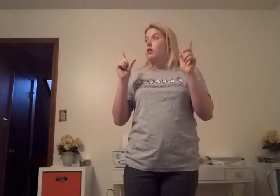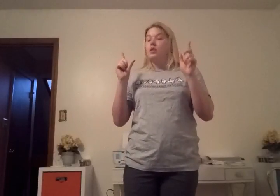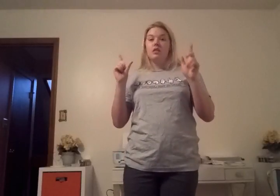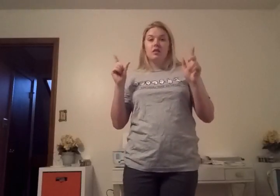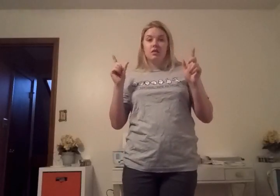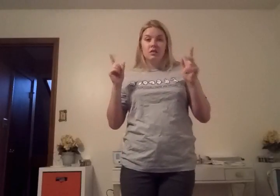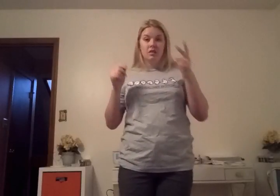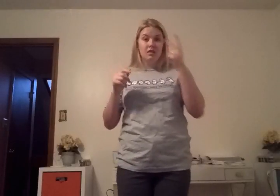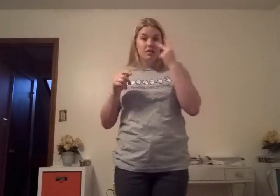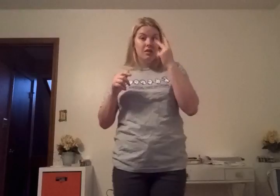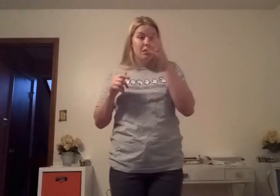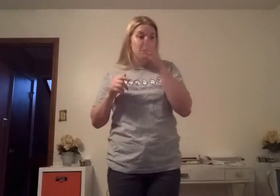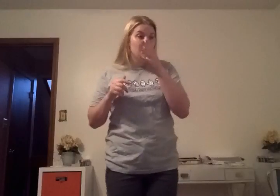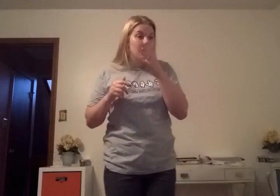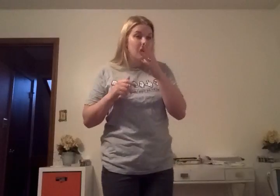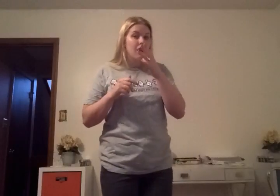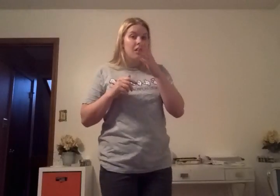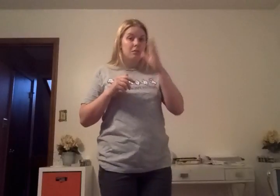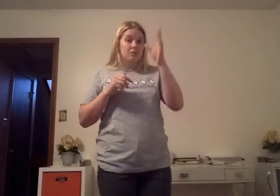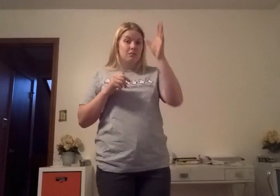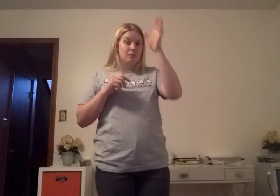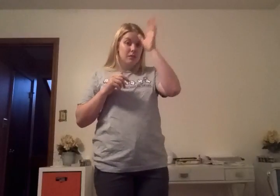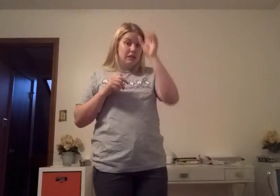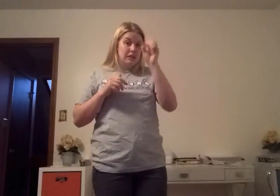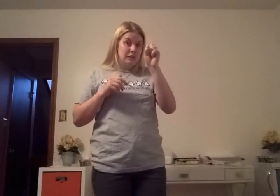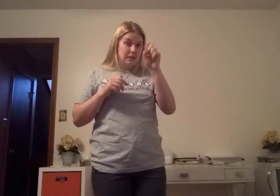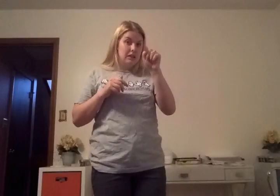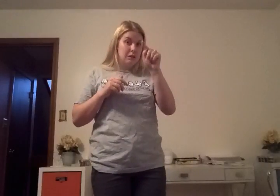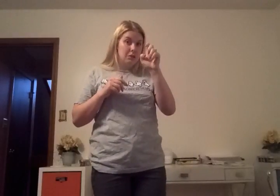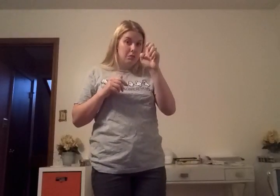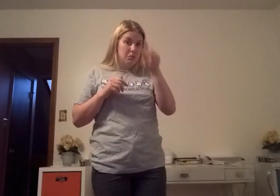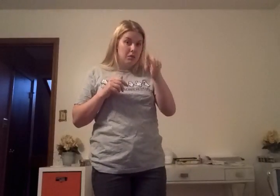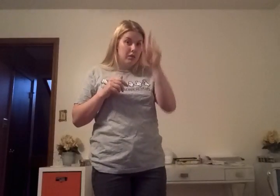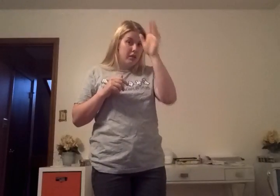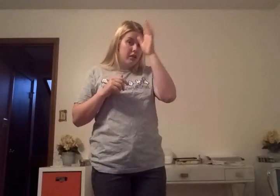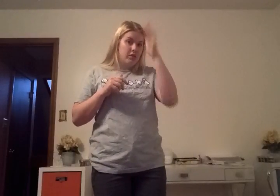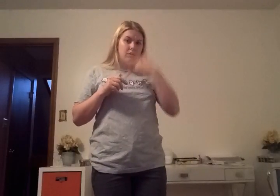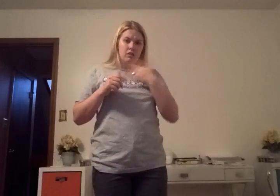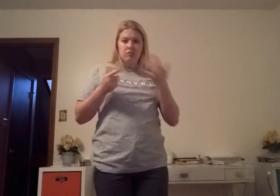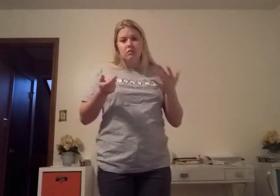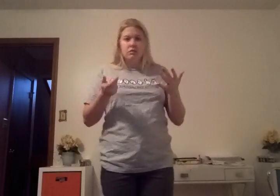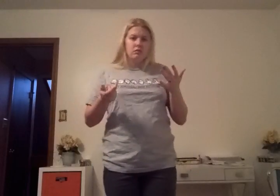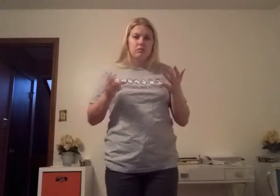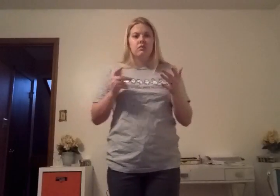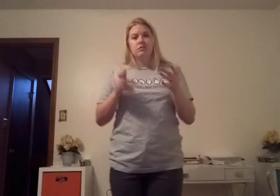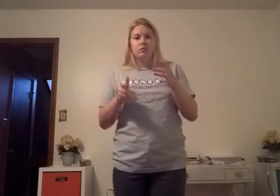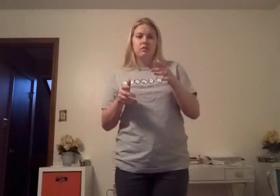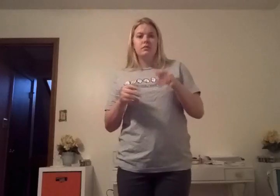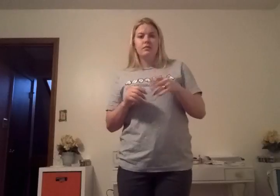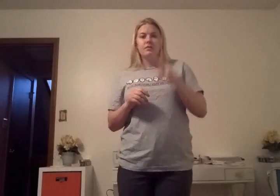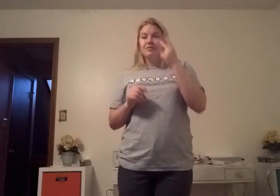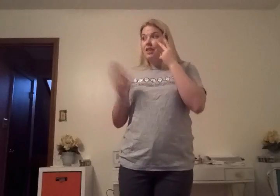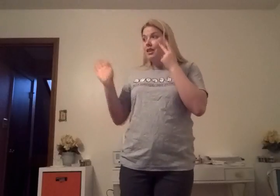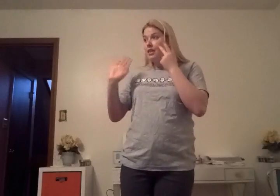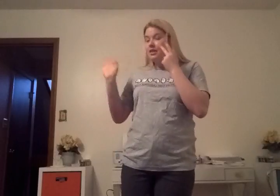saw my mom, I saw my stepdad, and I felt okay. I felt really good. And I got to see you and tell you I love you.